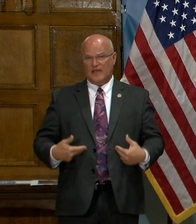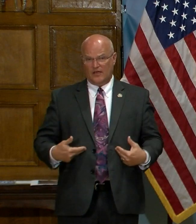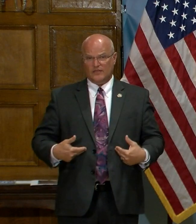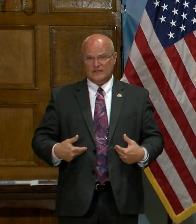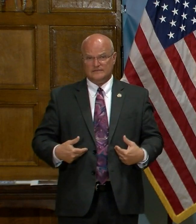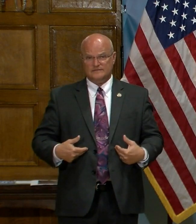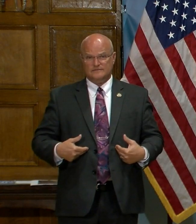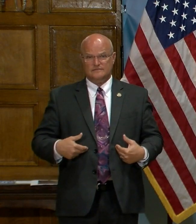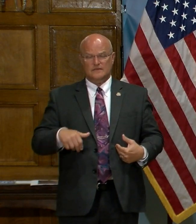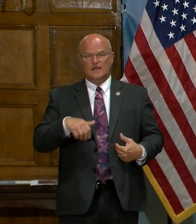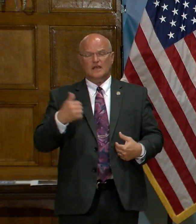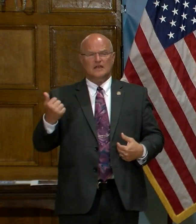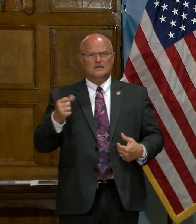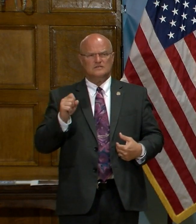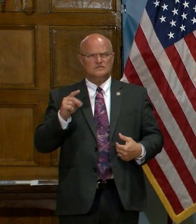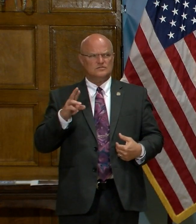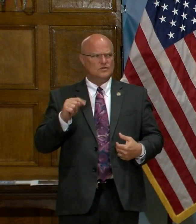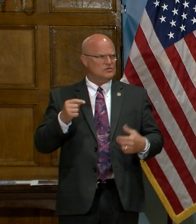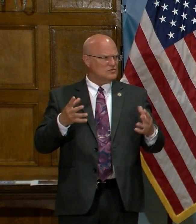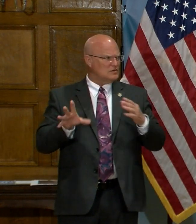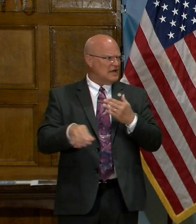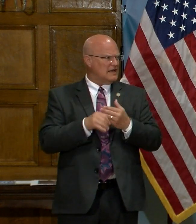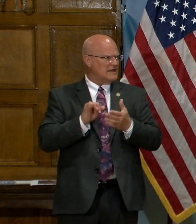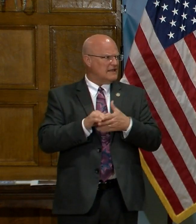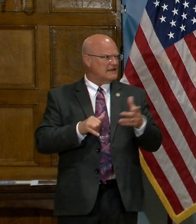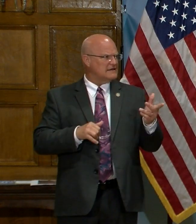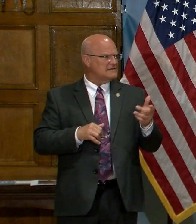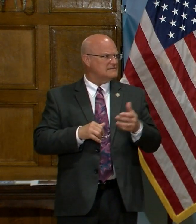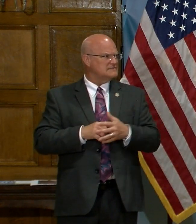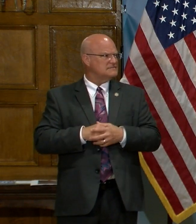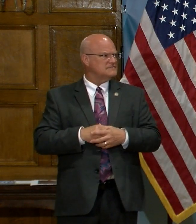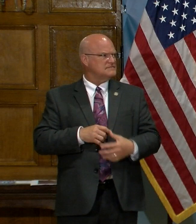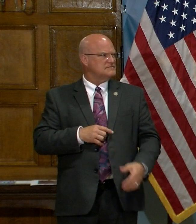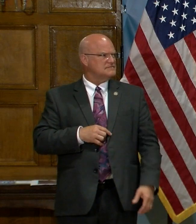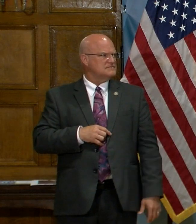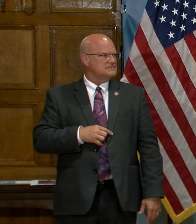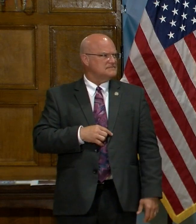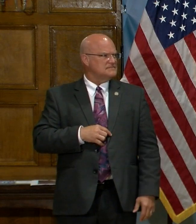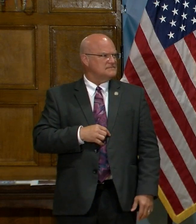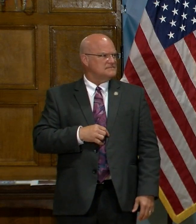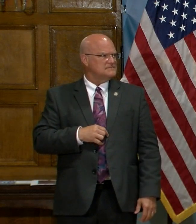Health. Stuart, did you want to add anything to that?